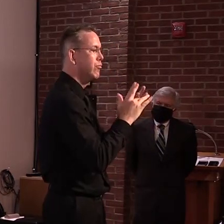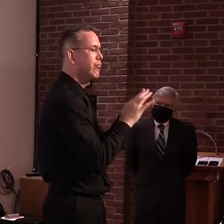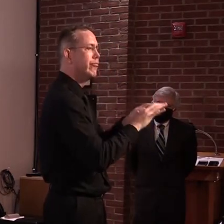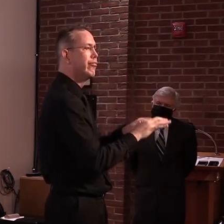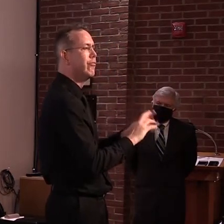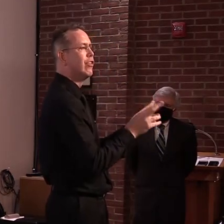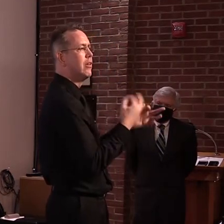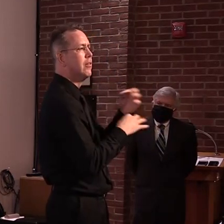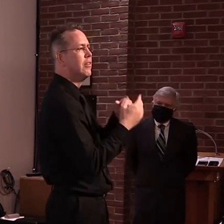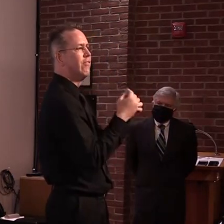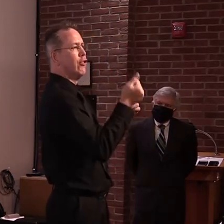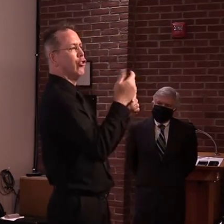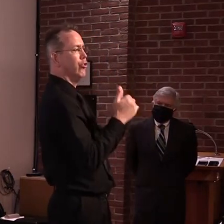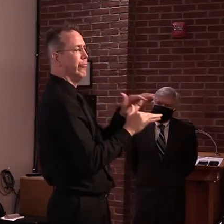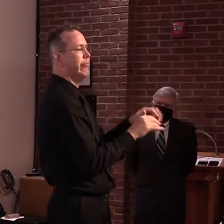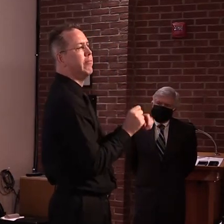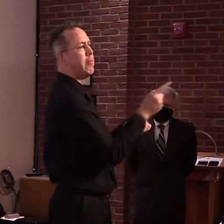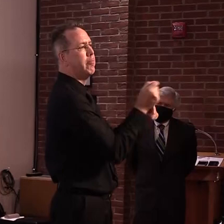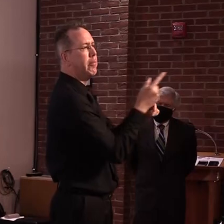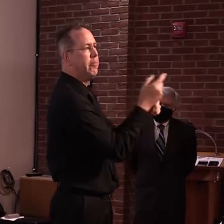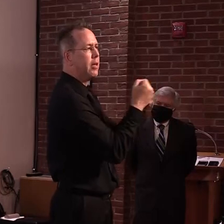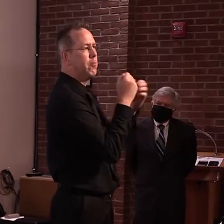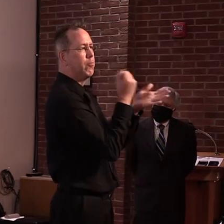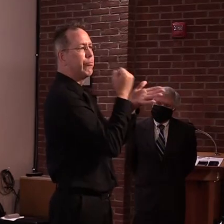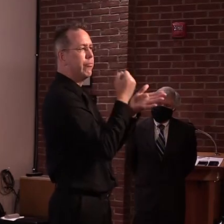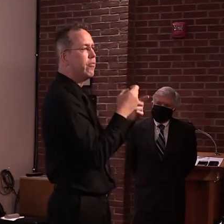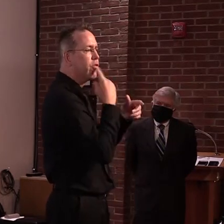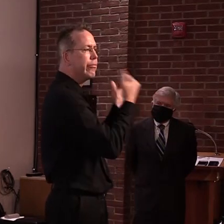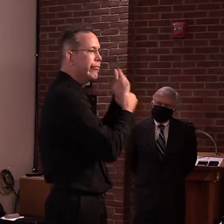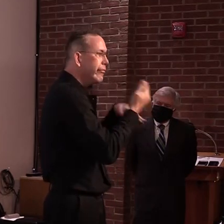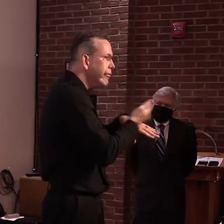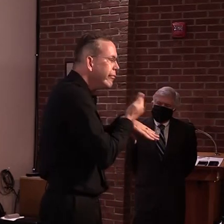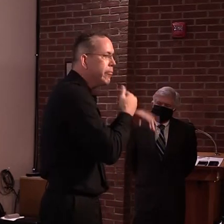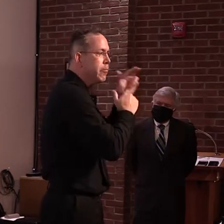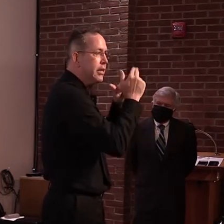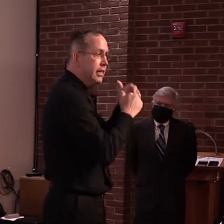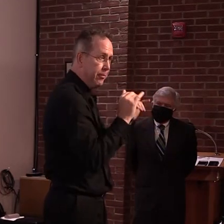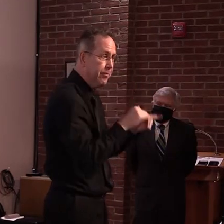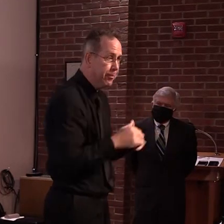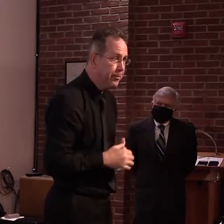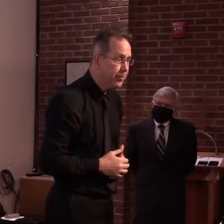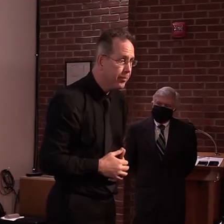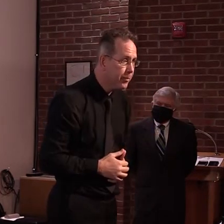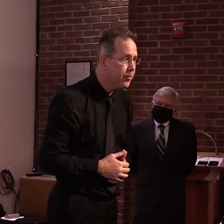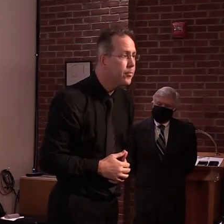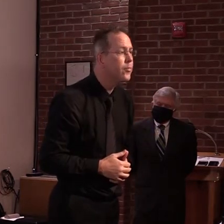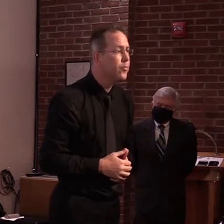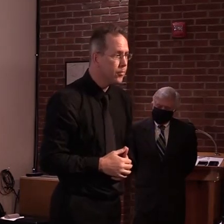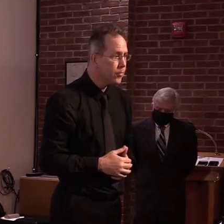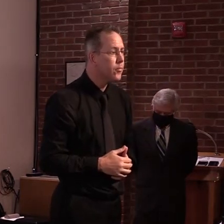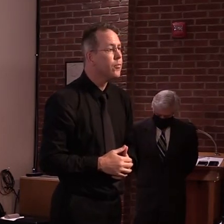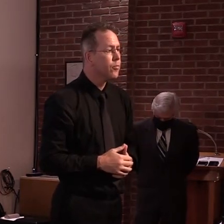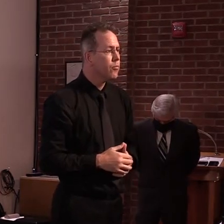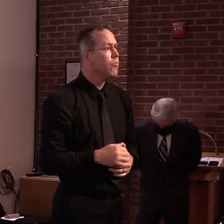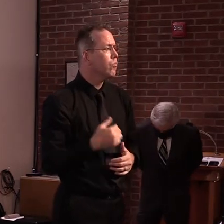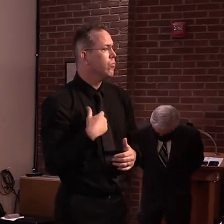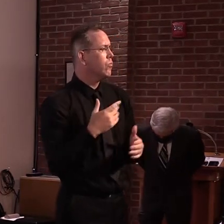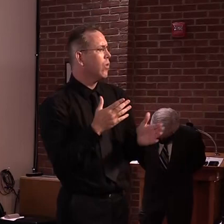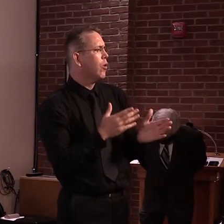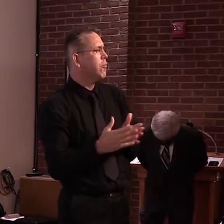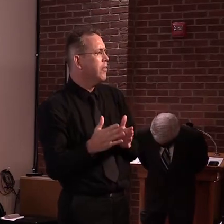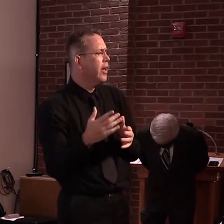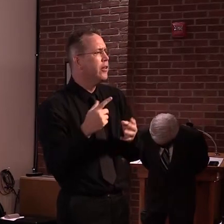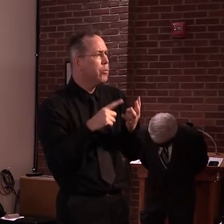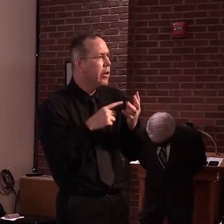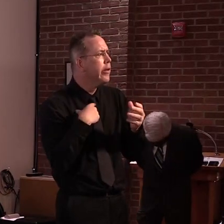tier one and two, tier two with a little bit different timeline. We really can't afford to wait. Regardless of semantics,